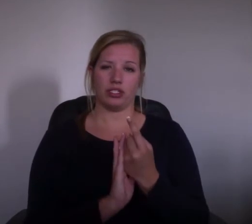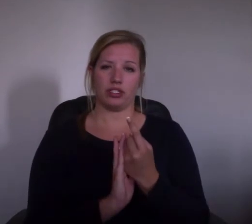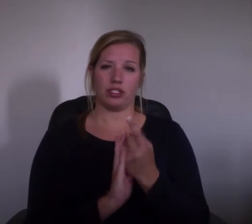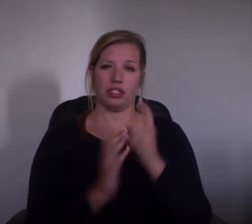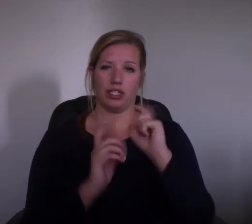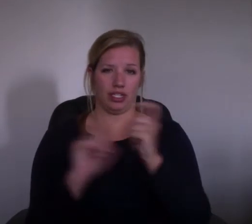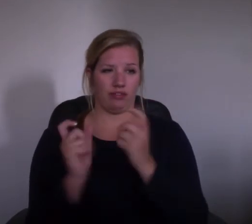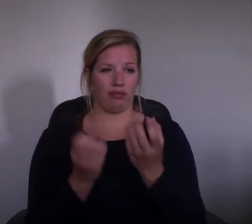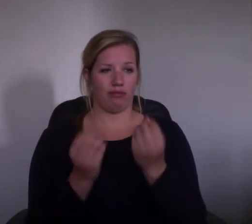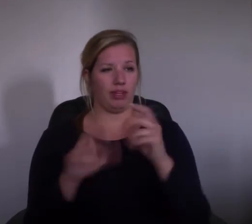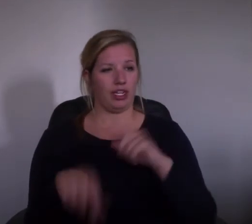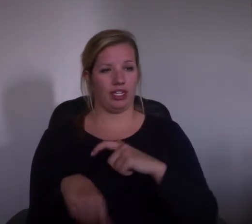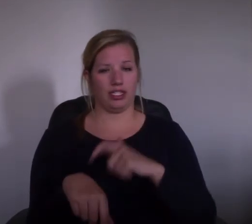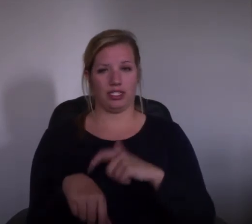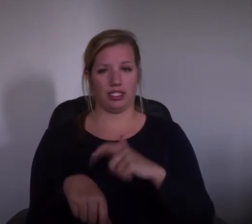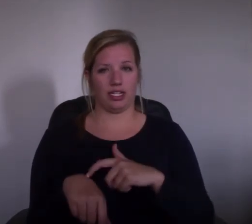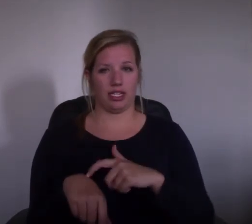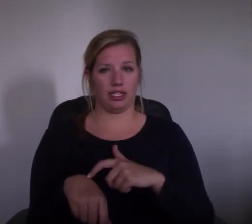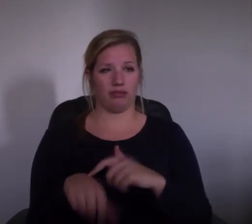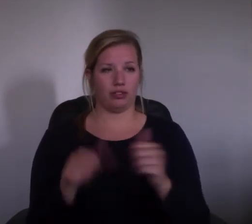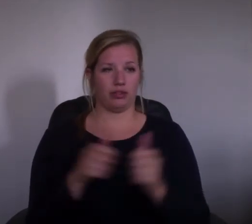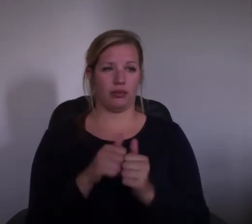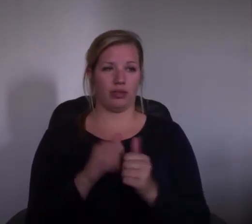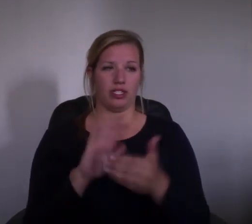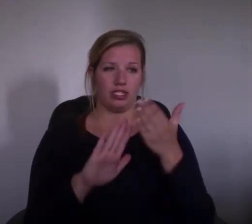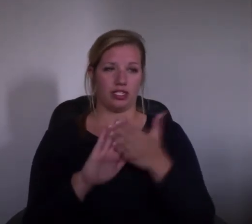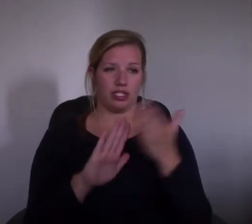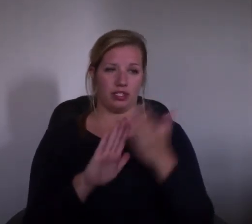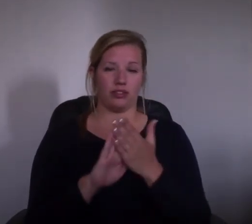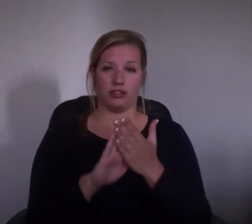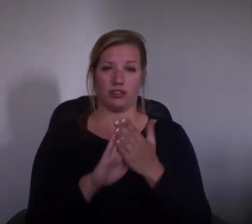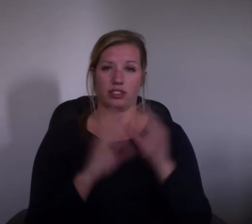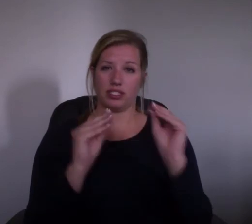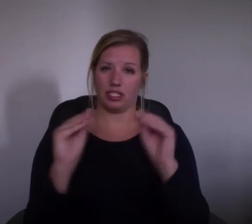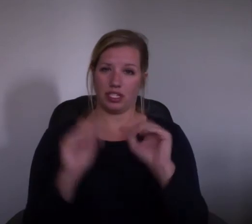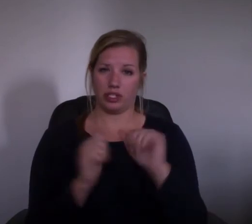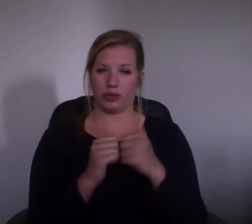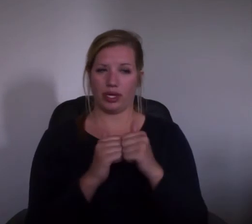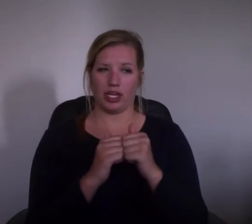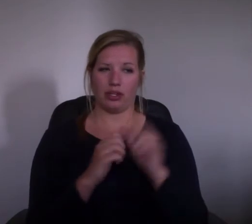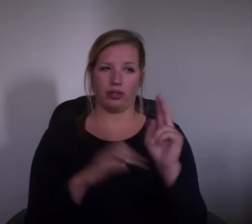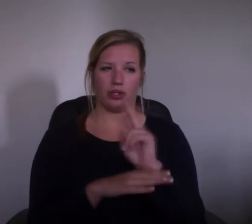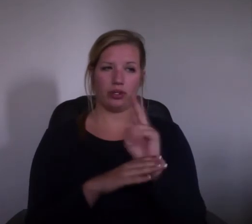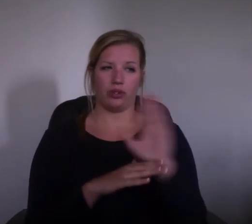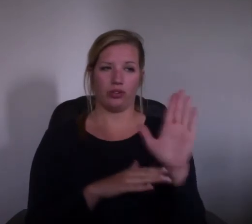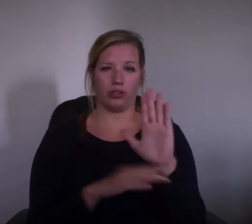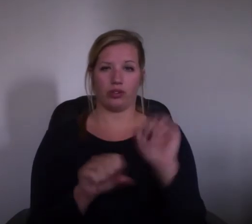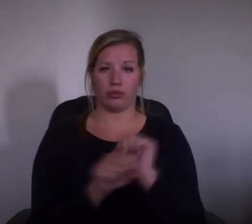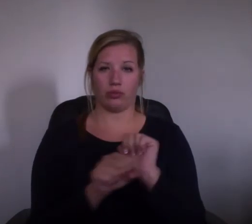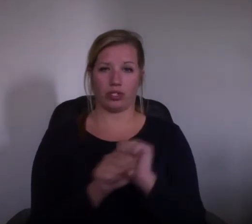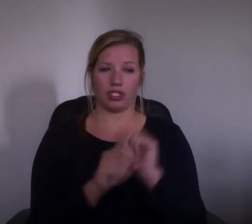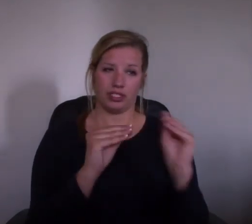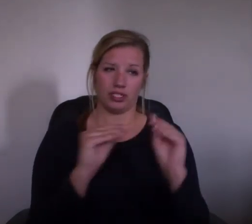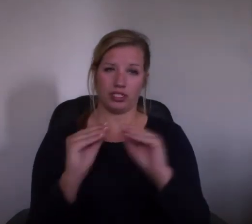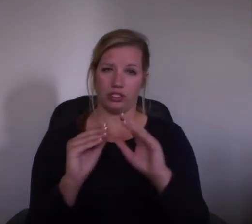basic skills we talked about. They'll give you some very basic first aid. They'll teach you how to use a fire extinguisher. They'll teach you how to do some light search and rescue.